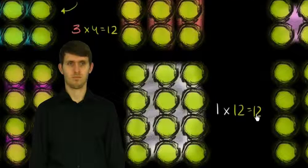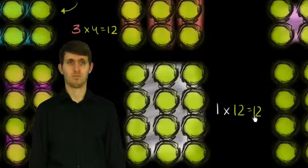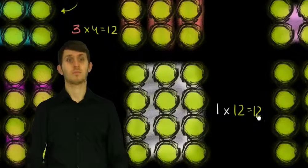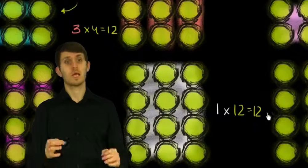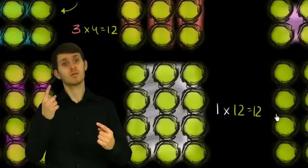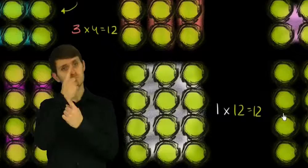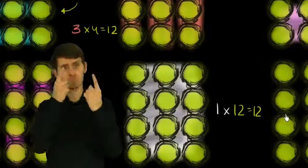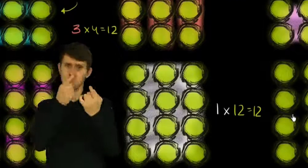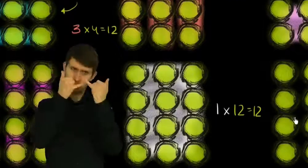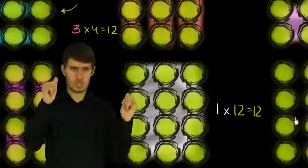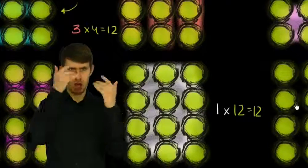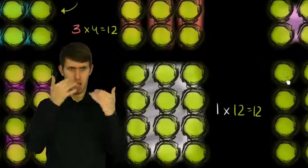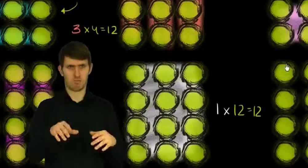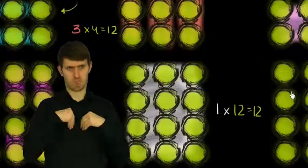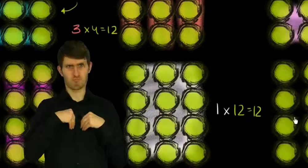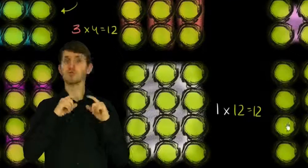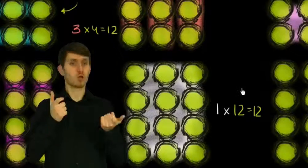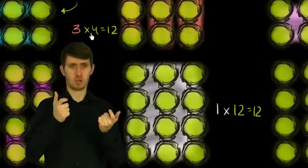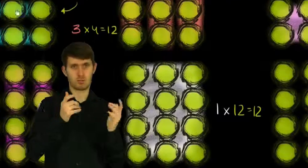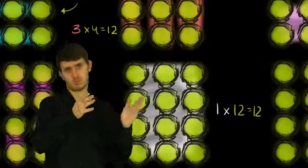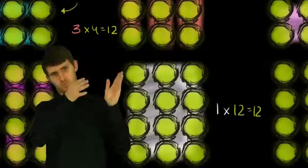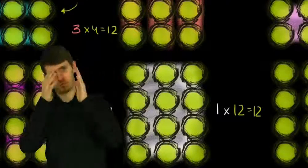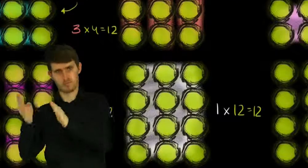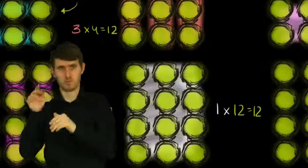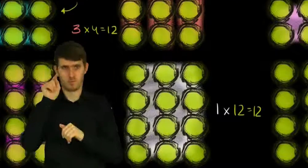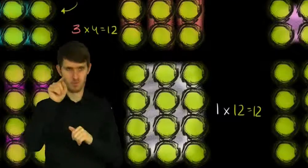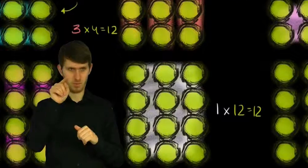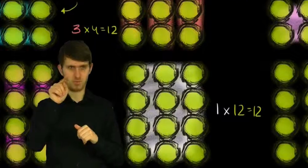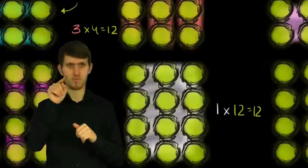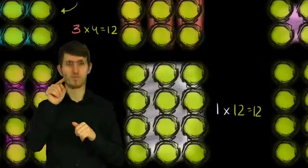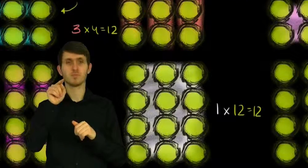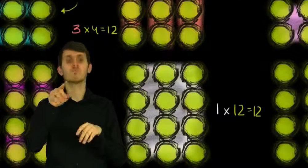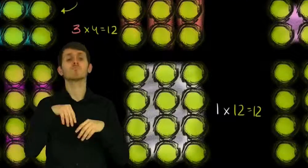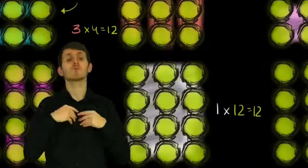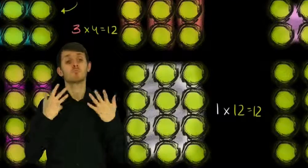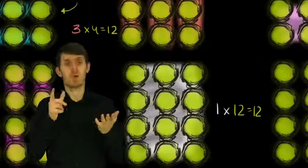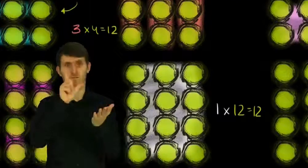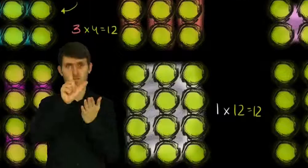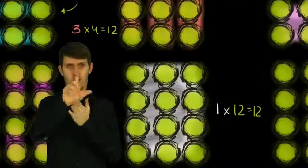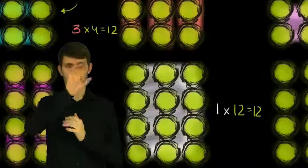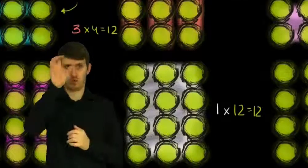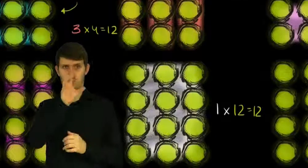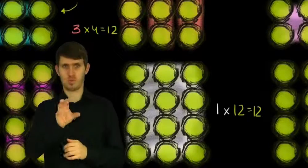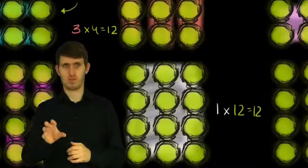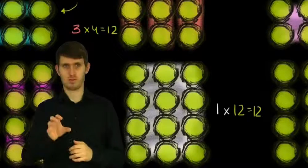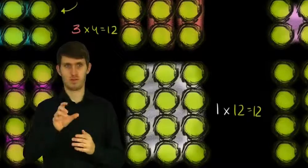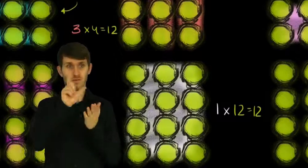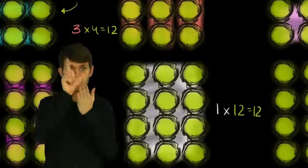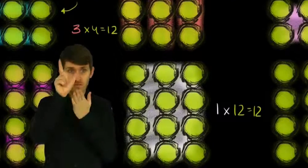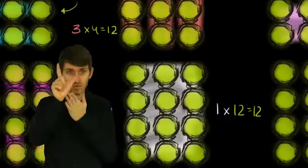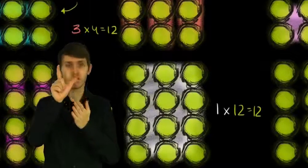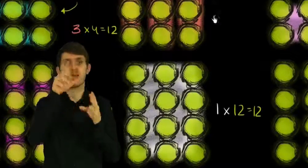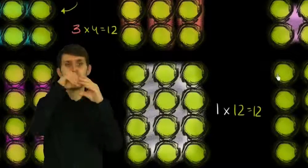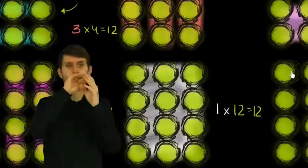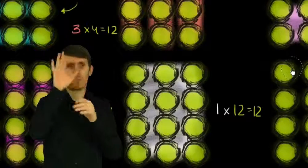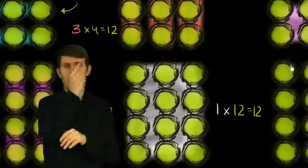12. And we could think of it the other way around. We could view this as 12 groups of 1. 12 groups of 1, let me draw that.